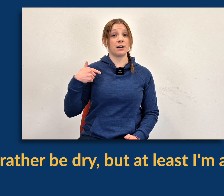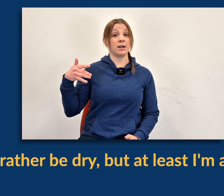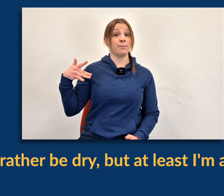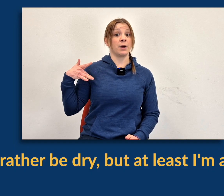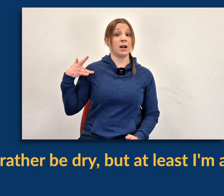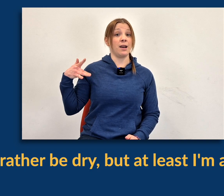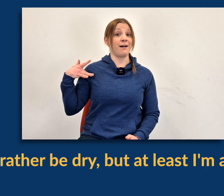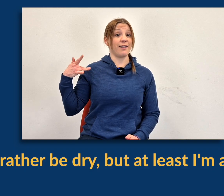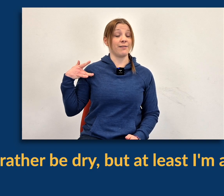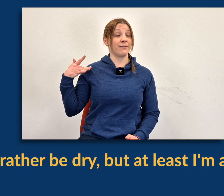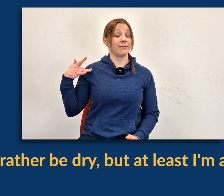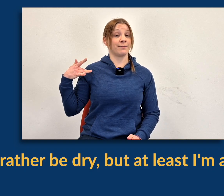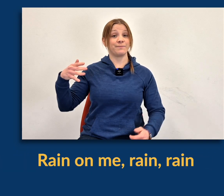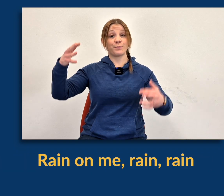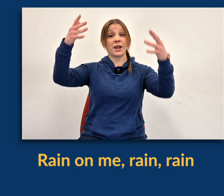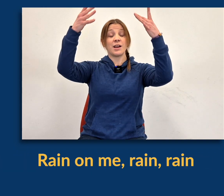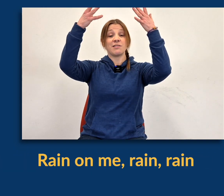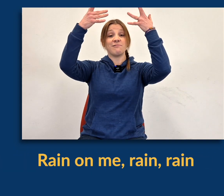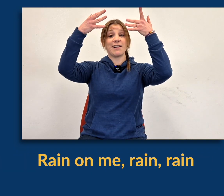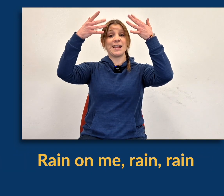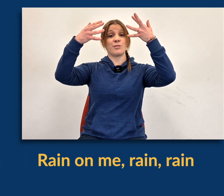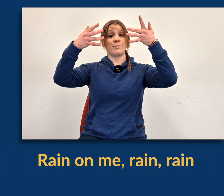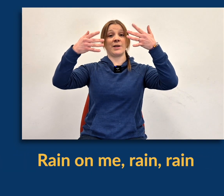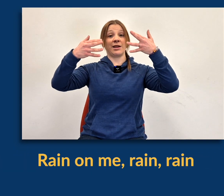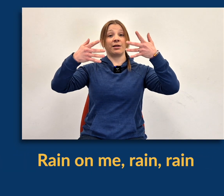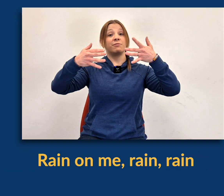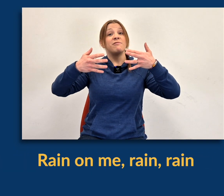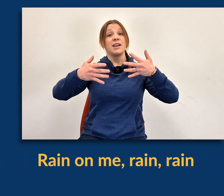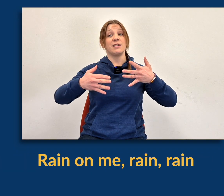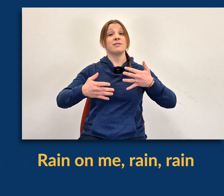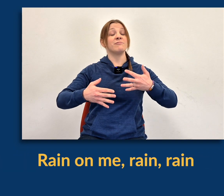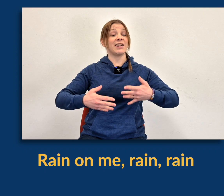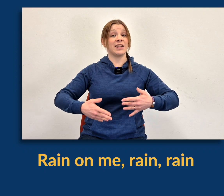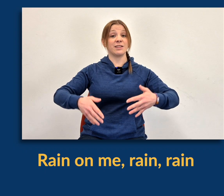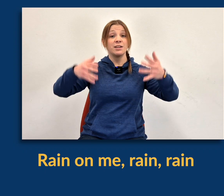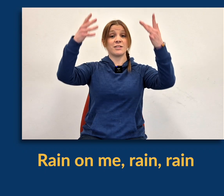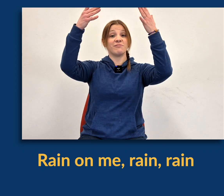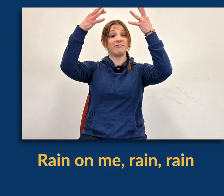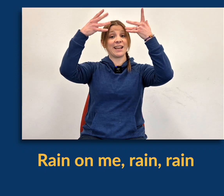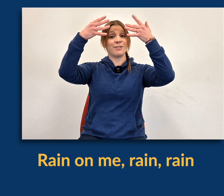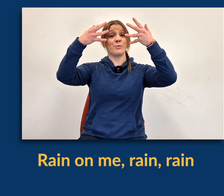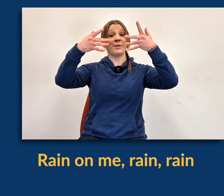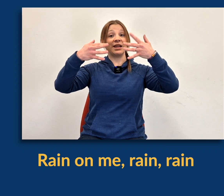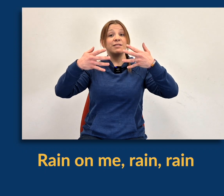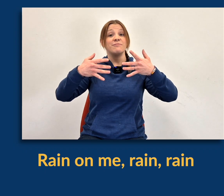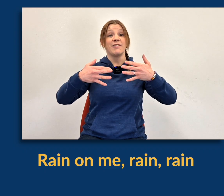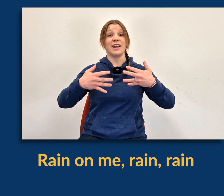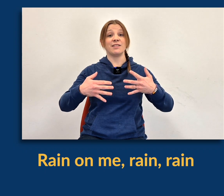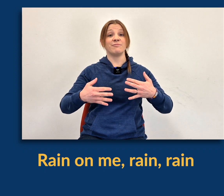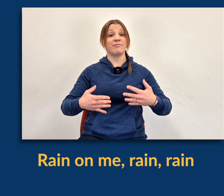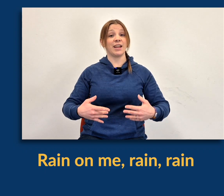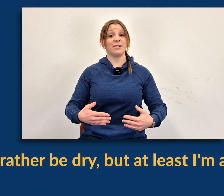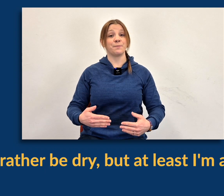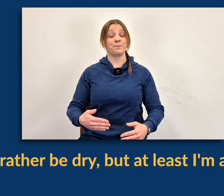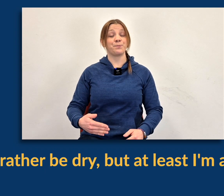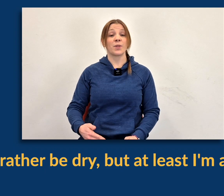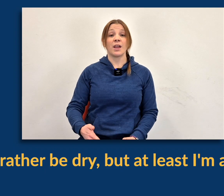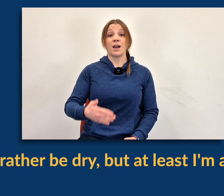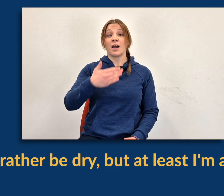I'm alive. Rain on me, rain, rain, rain on me, rain, rain.